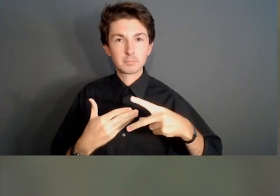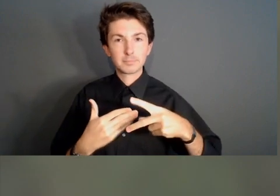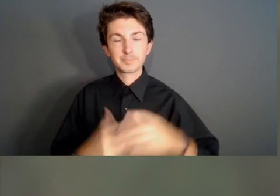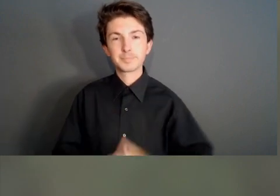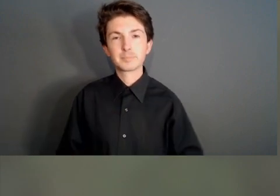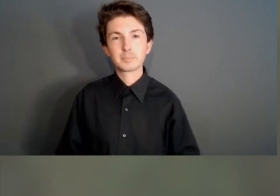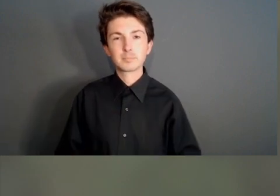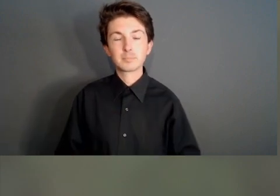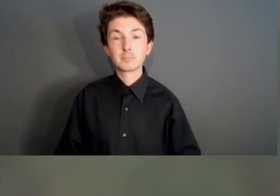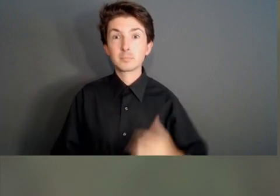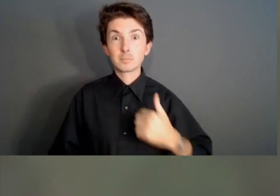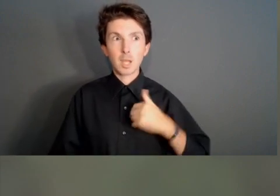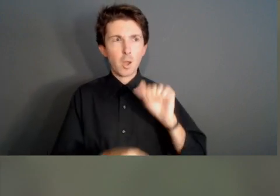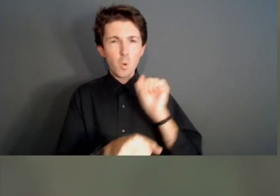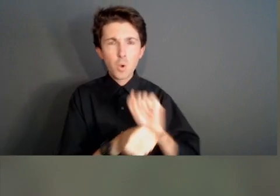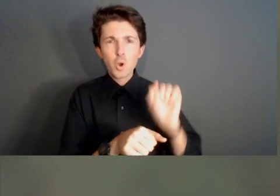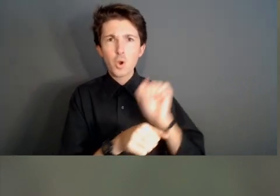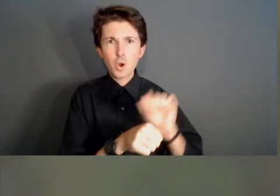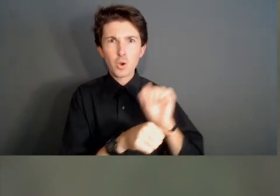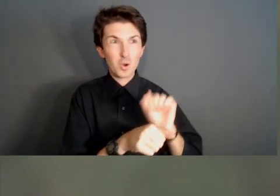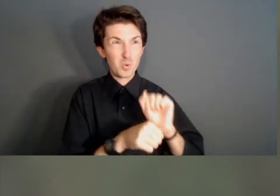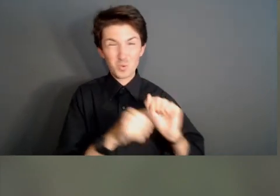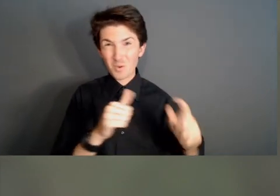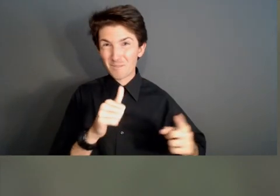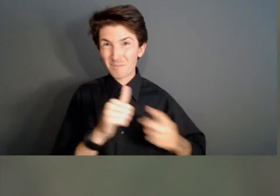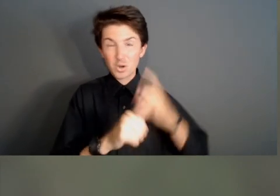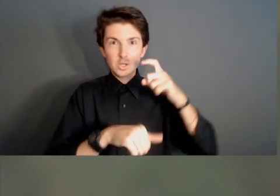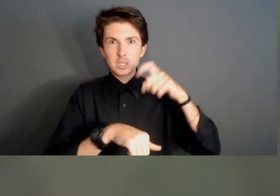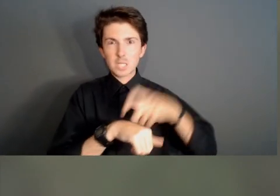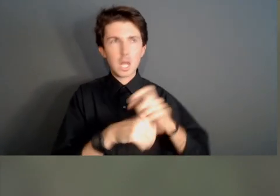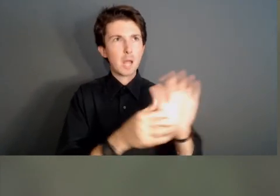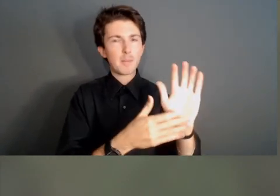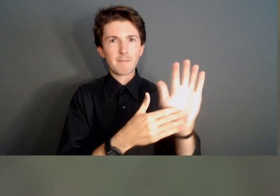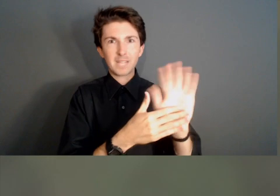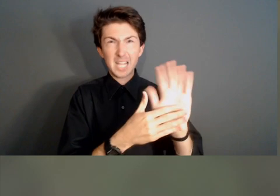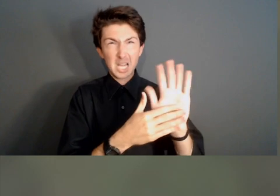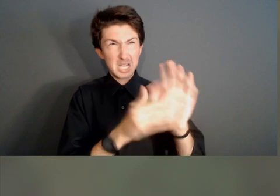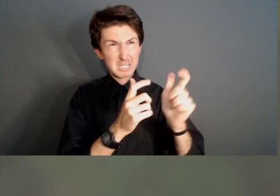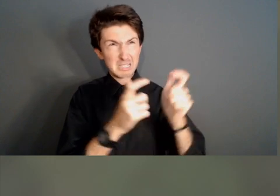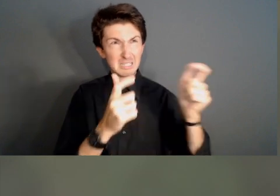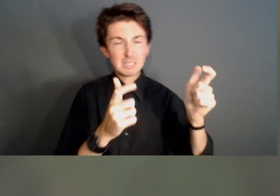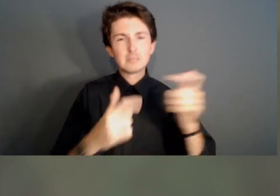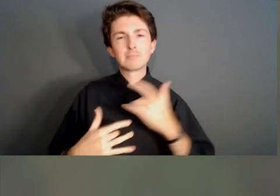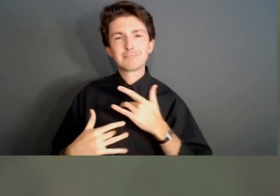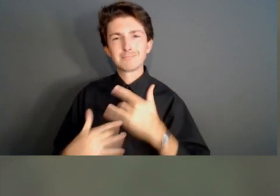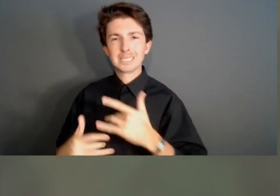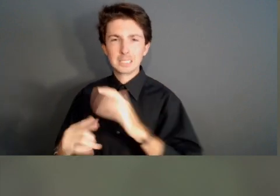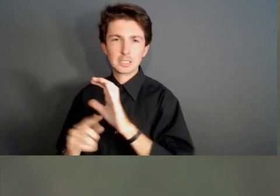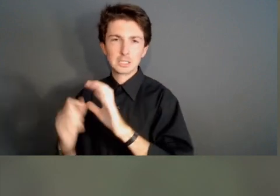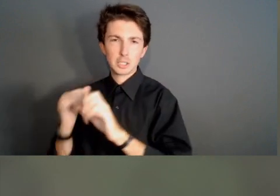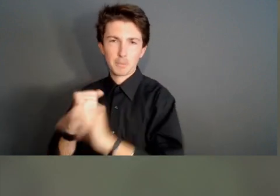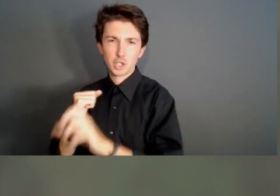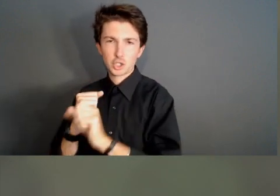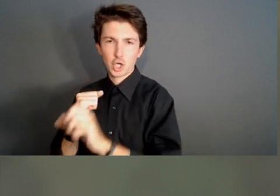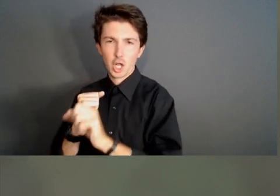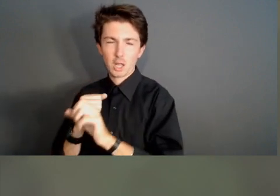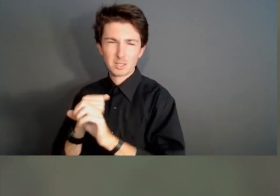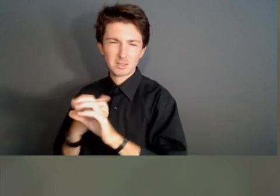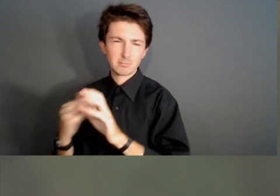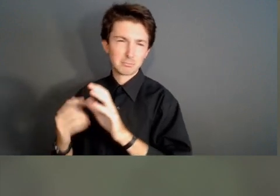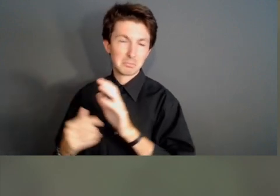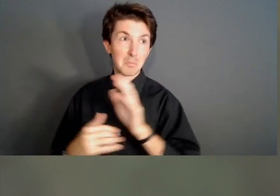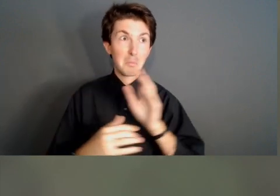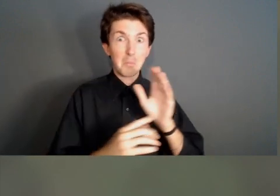experience. It was the first time that I actually had the opportunity to work on a feature-length film. I usually work on commercials, so this was